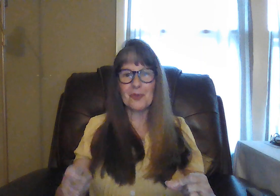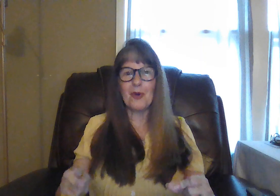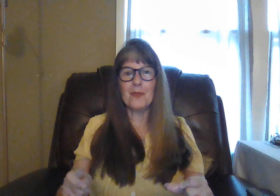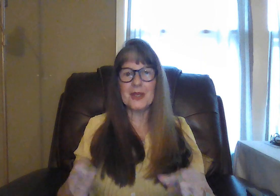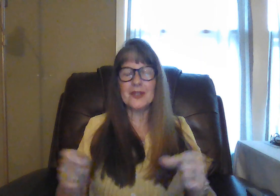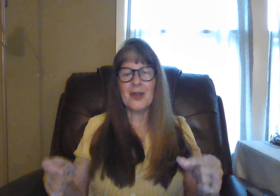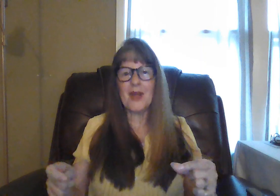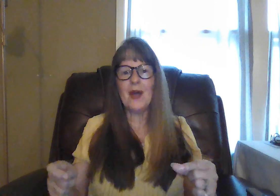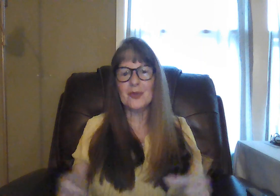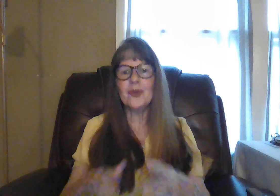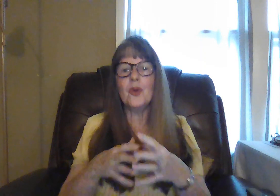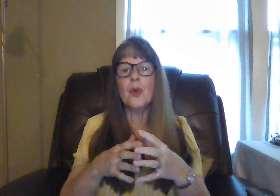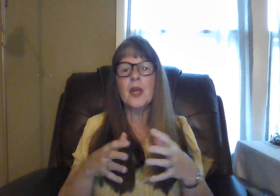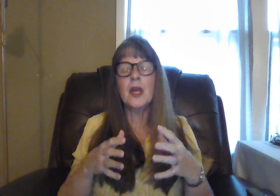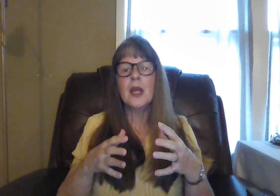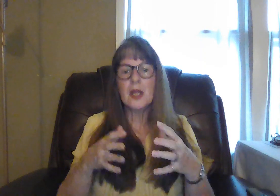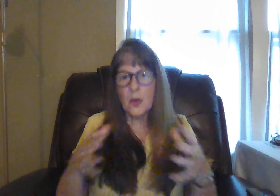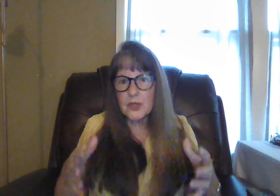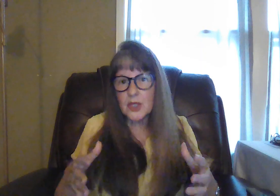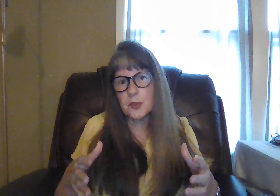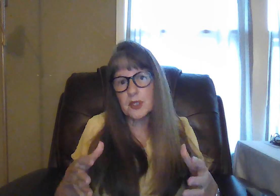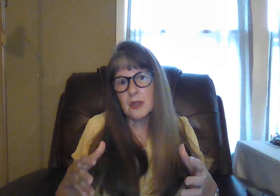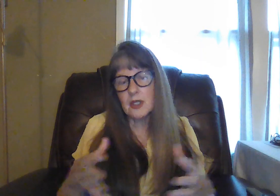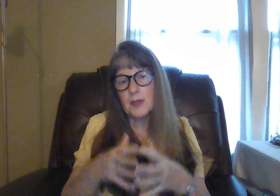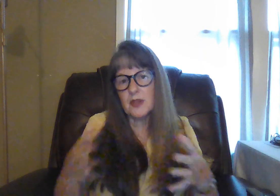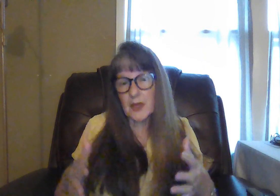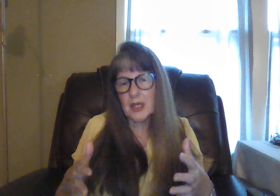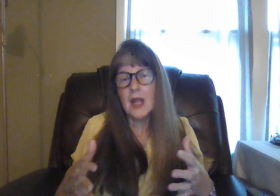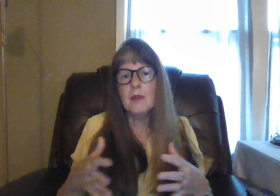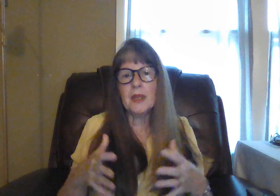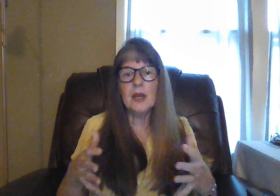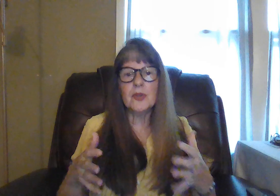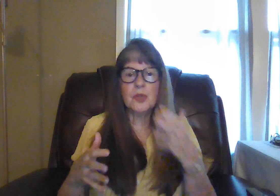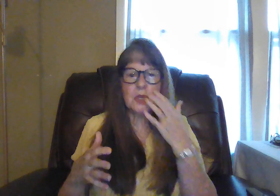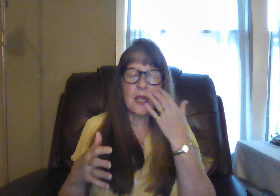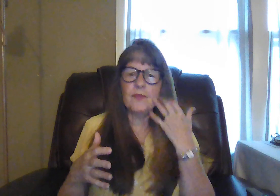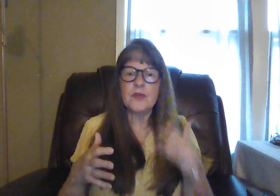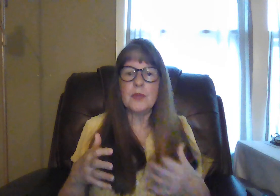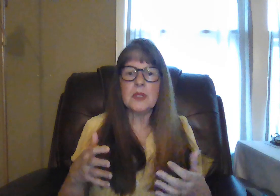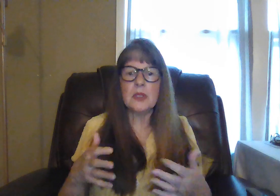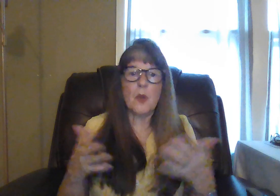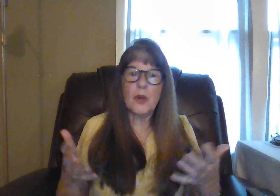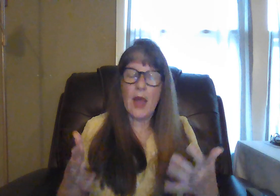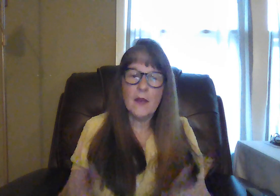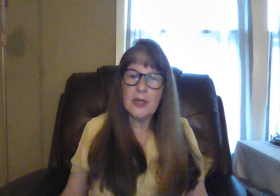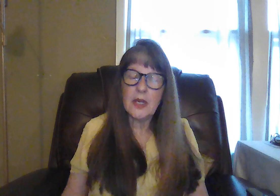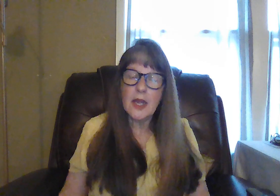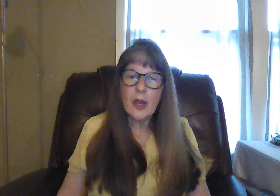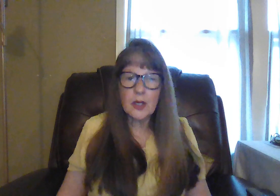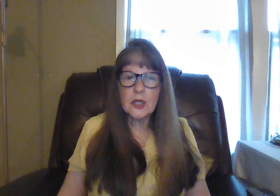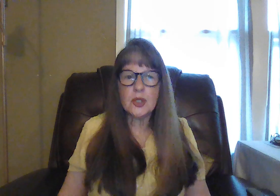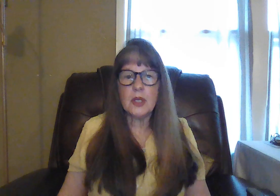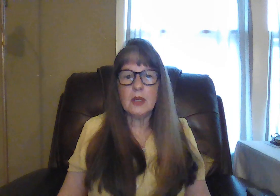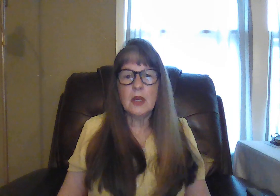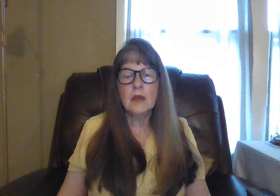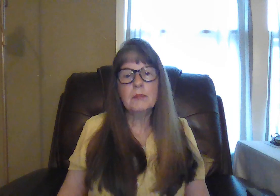broke, but they still have power. So you don't want to go into that specificity, because you could, if someone says, "Oh, we don't have any air conditioning," but